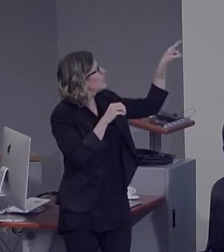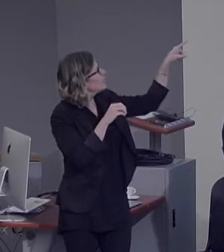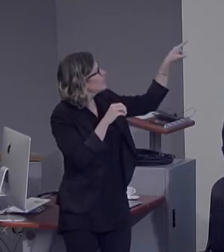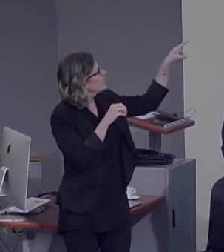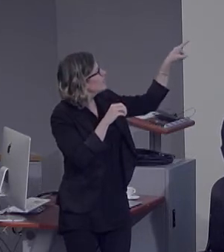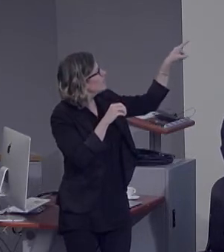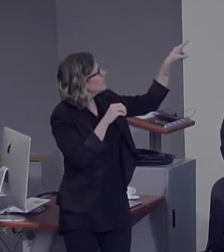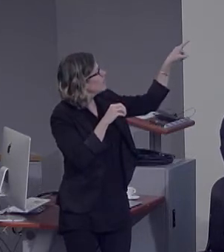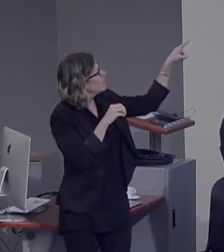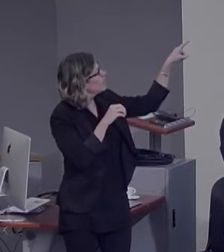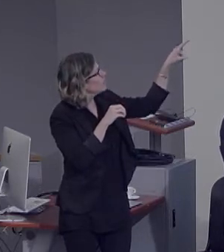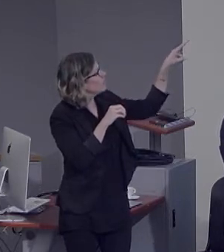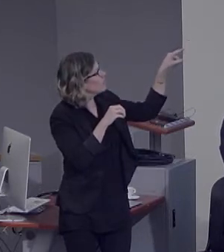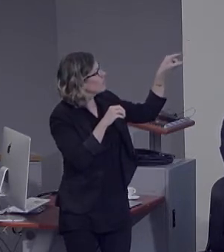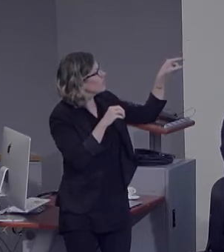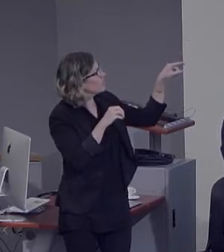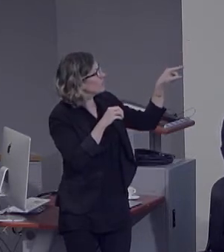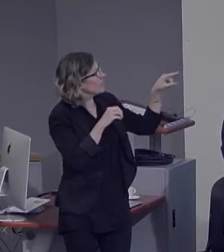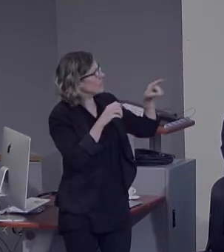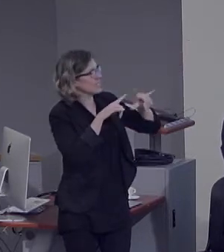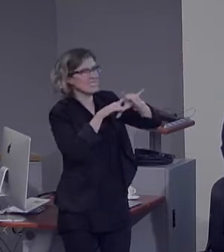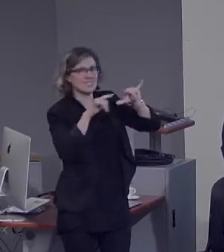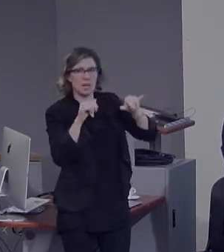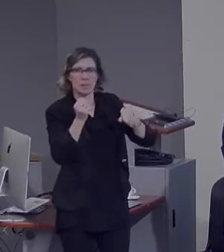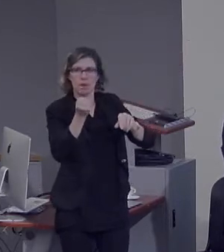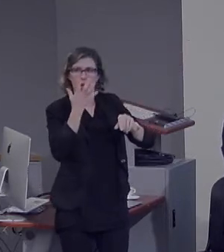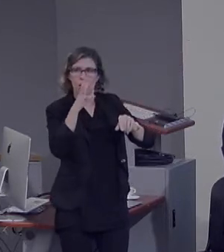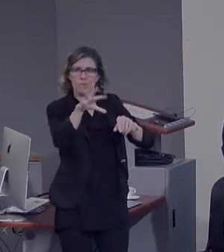Fanno un altro così?